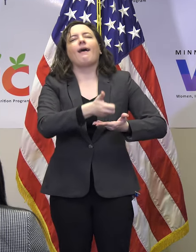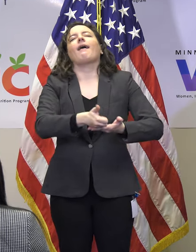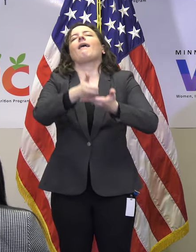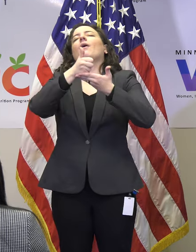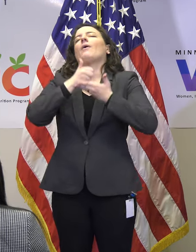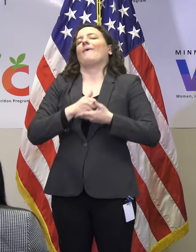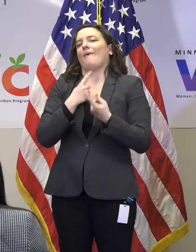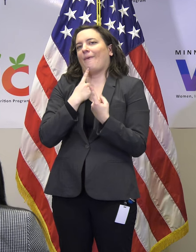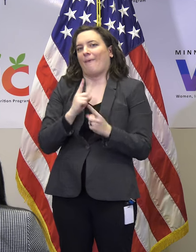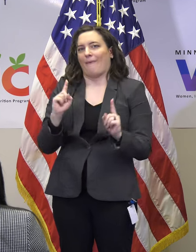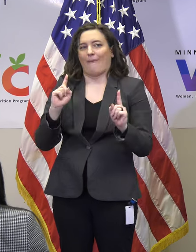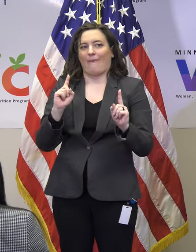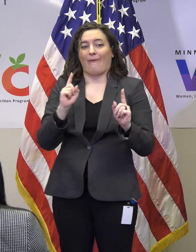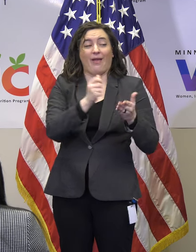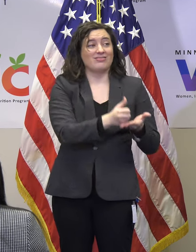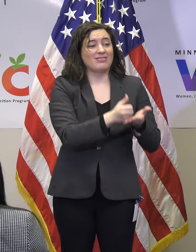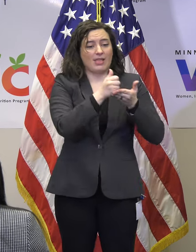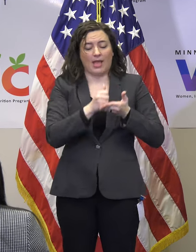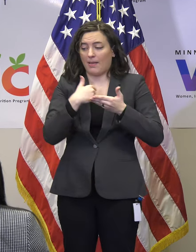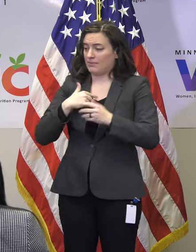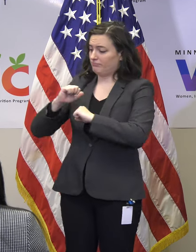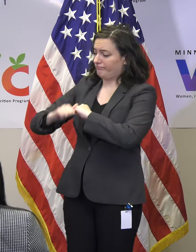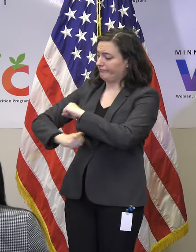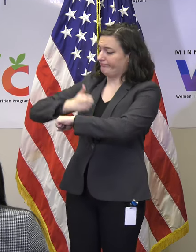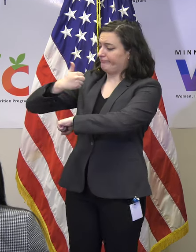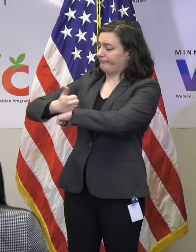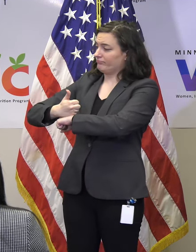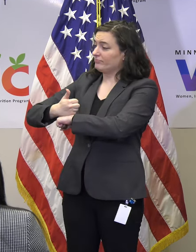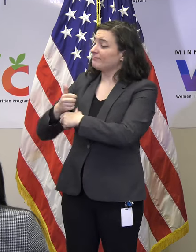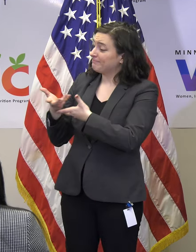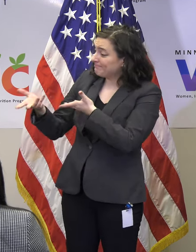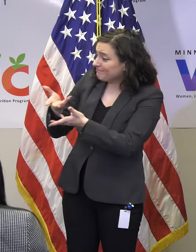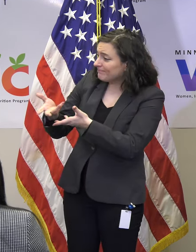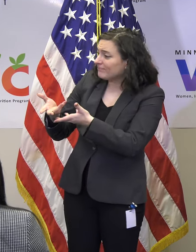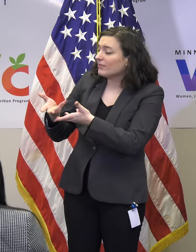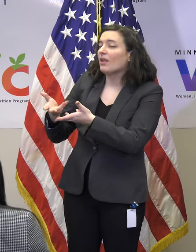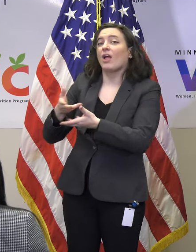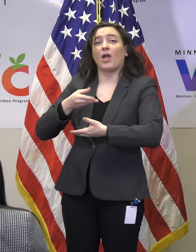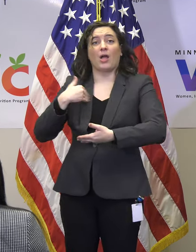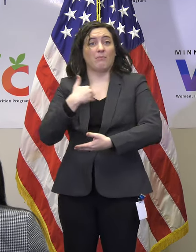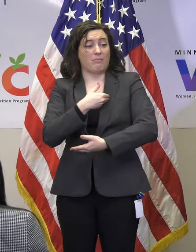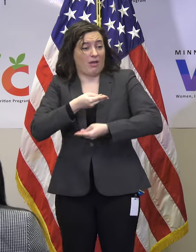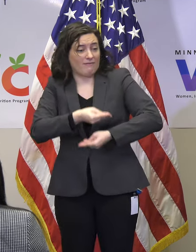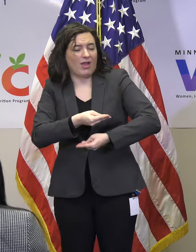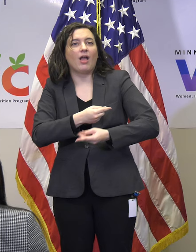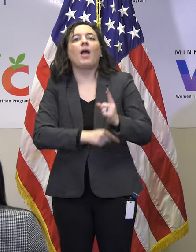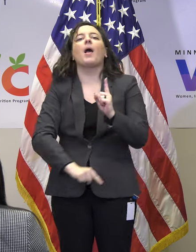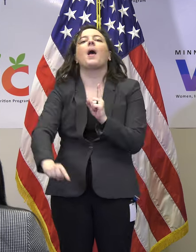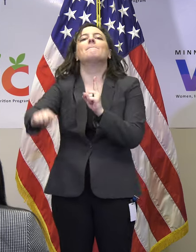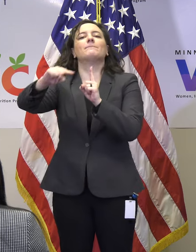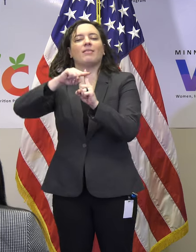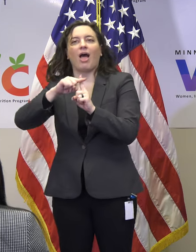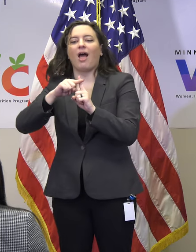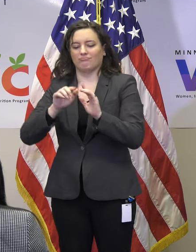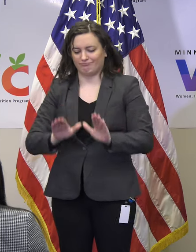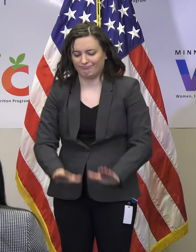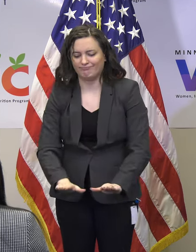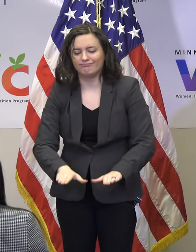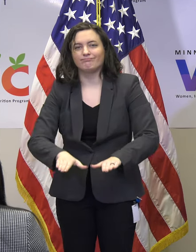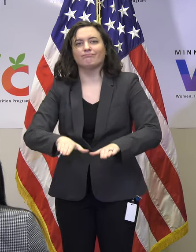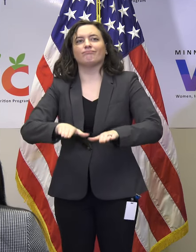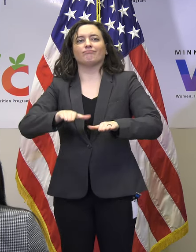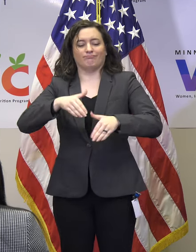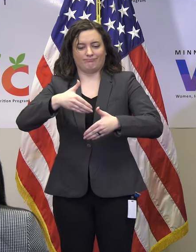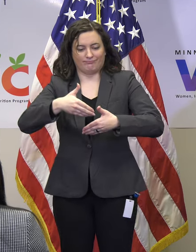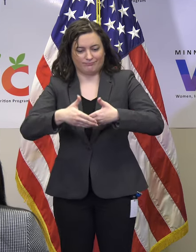establish breastfeeding, but also supported me through the different stages of development that my baby went through that first year to ensure that I continued to be successful at